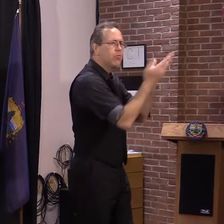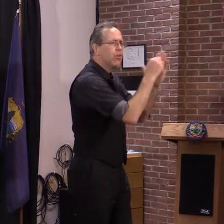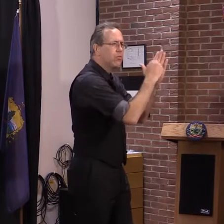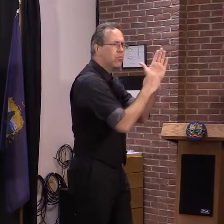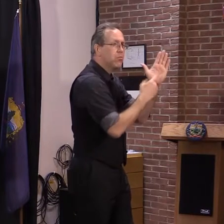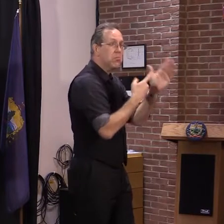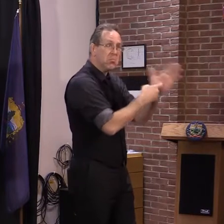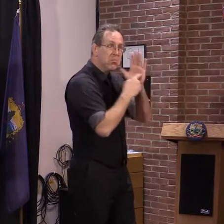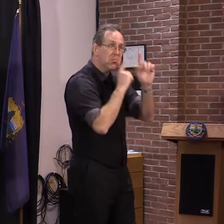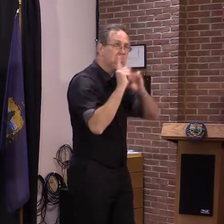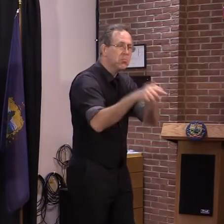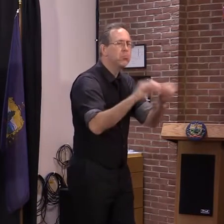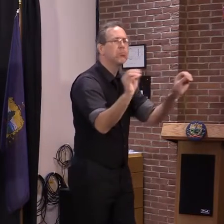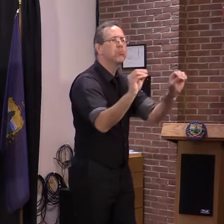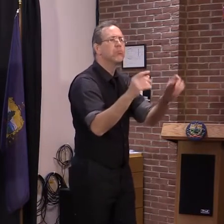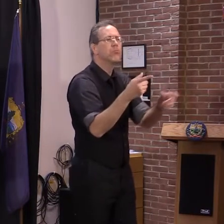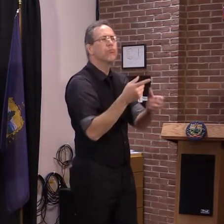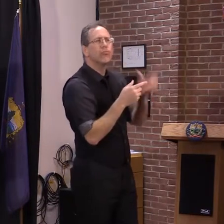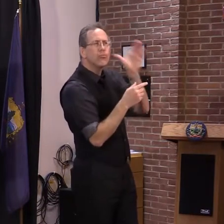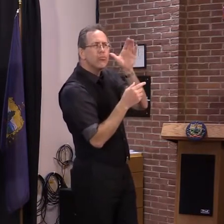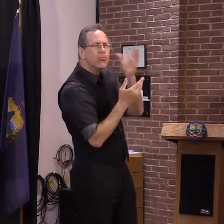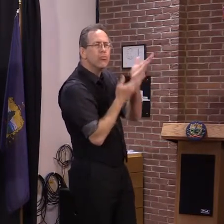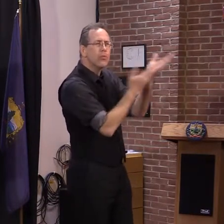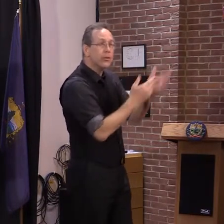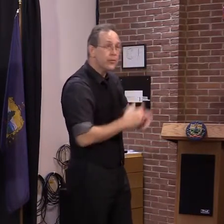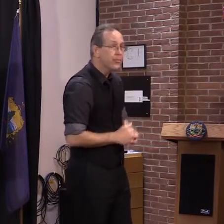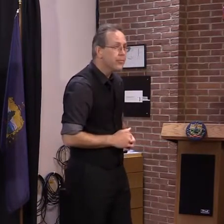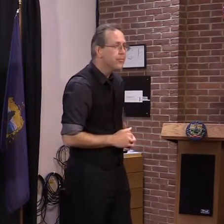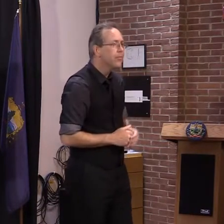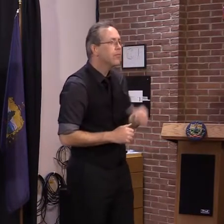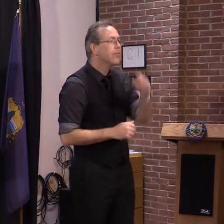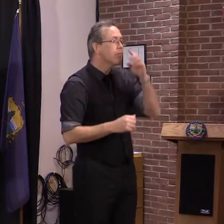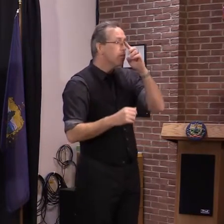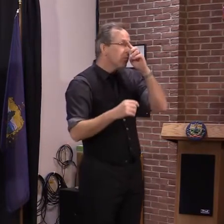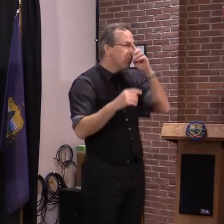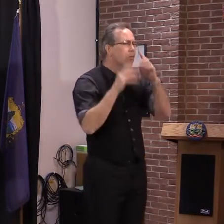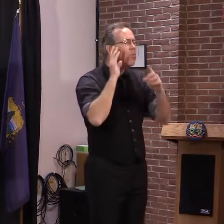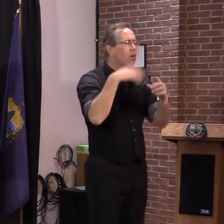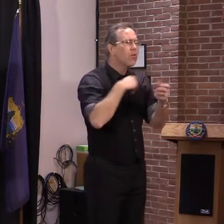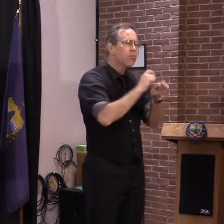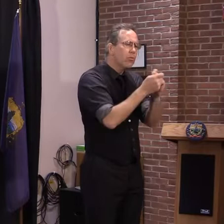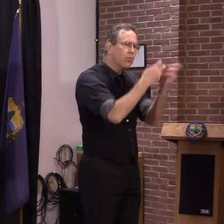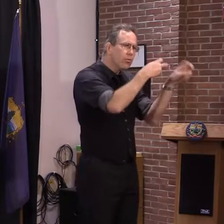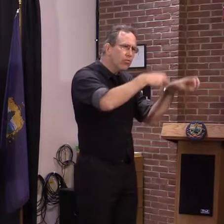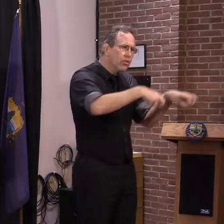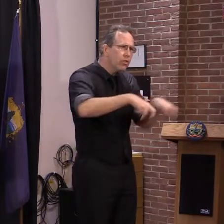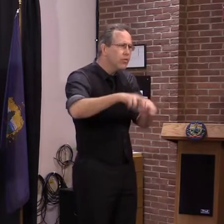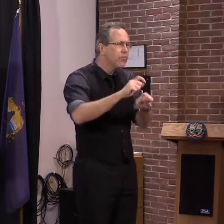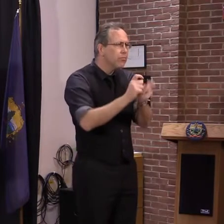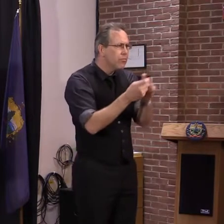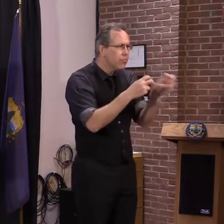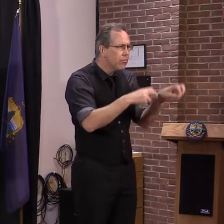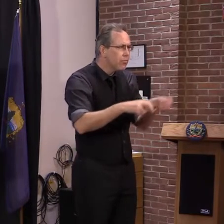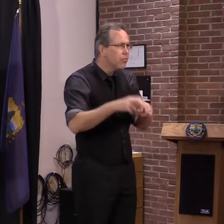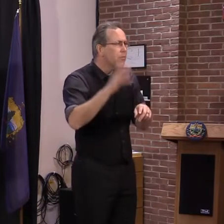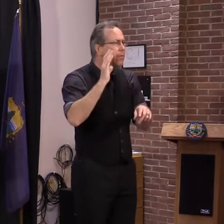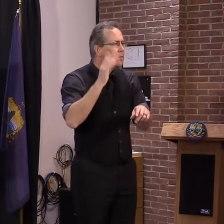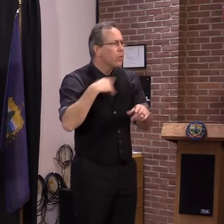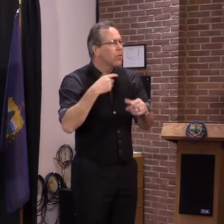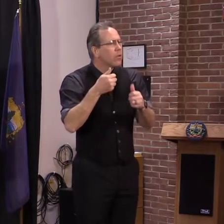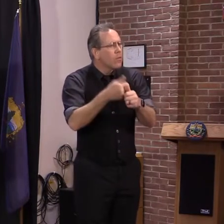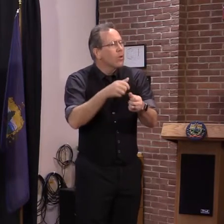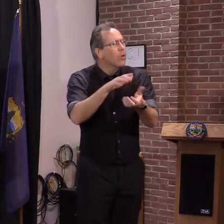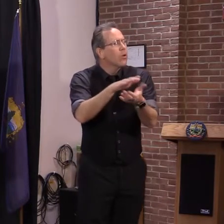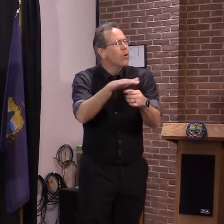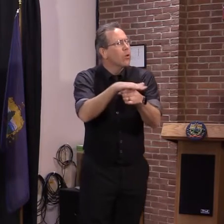make this eventual transition as easy as possible, schools should be reviewing their local mitigation practices and seeking to eliminate the